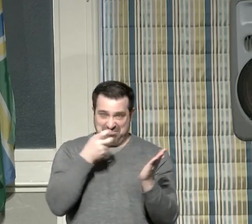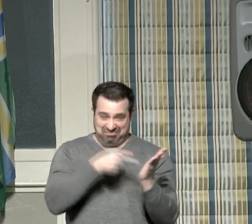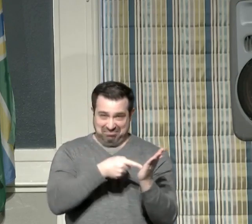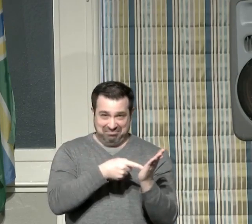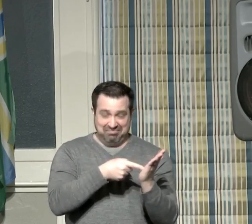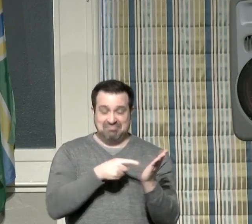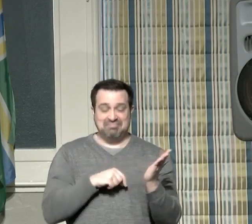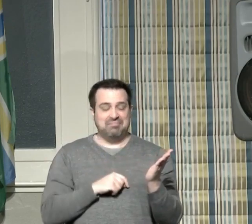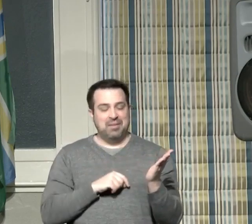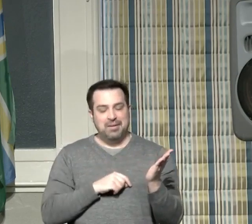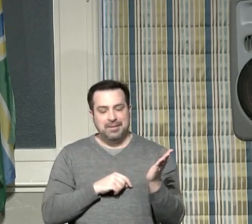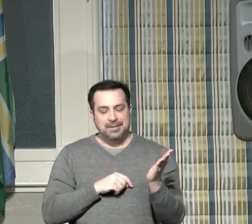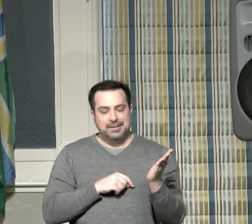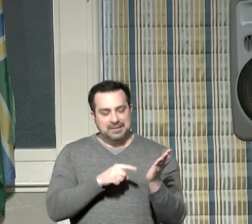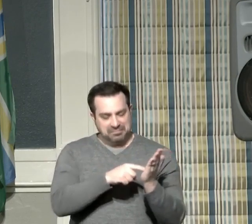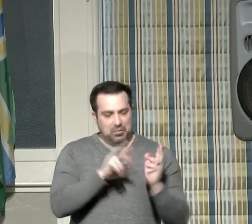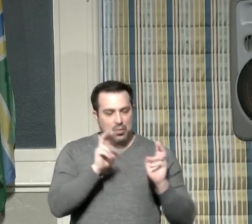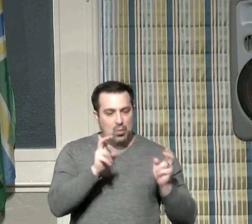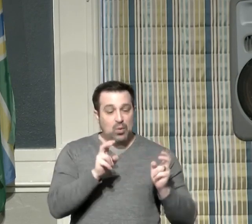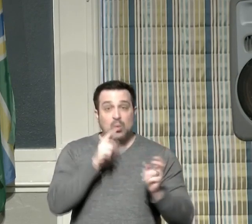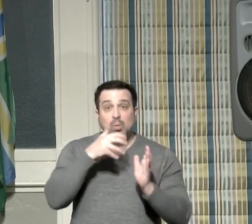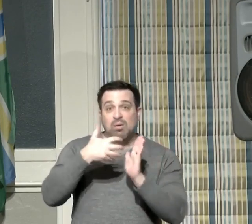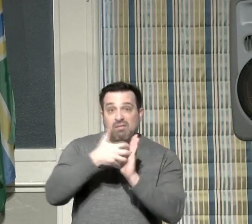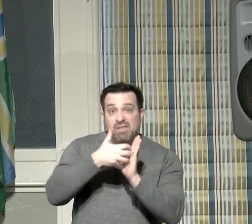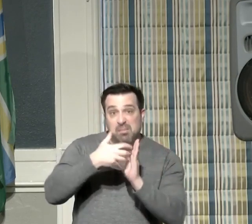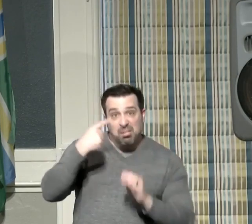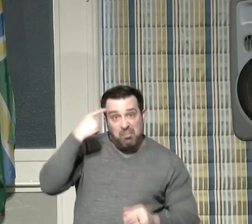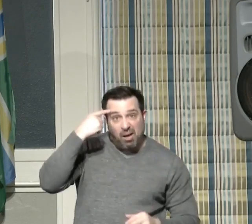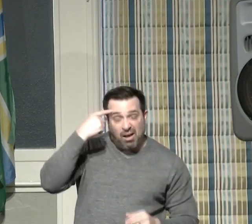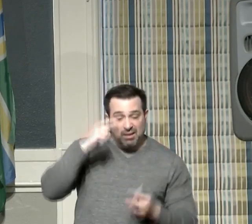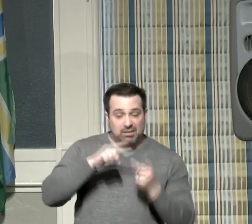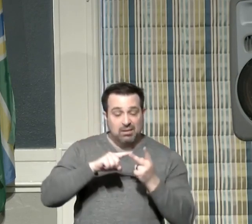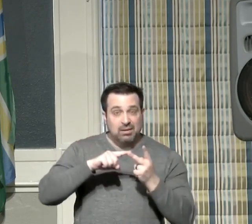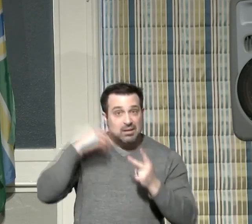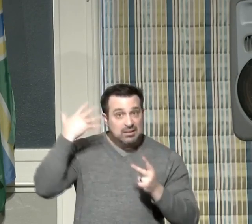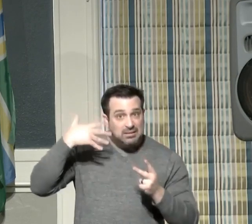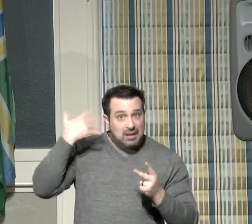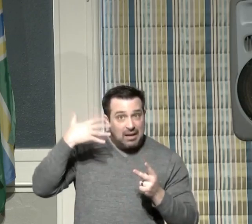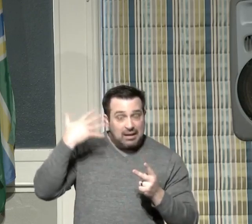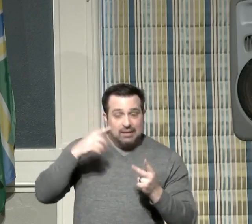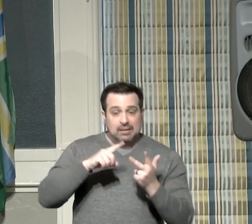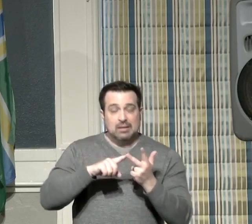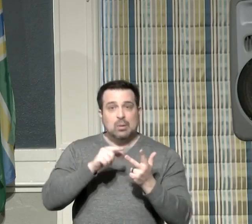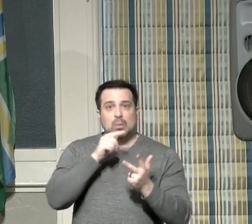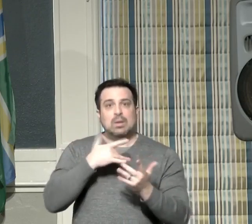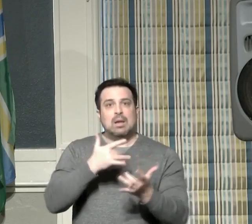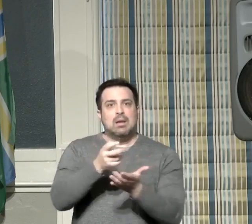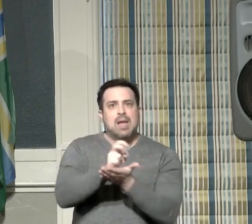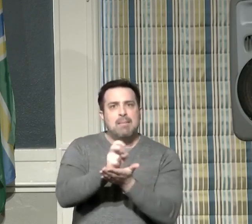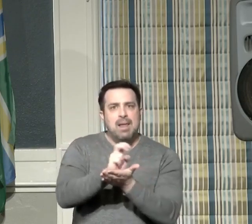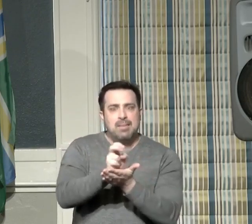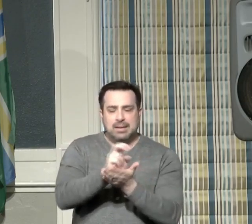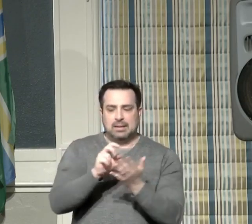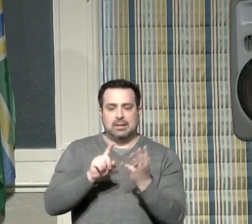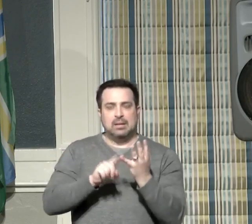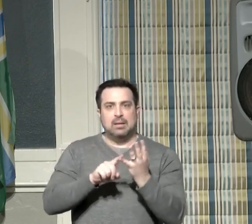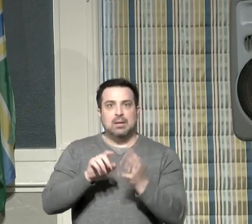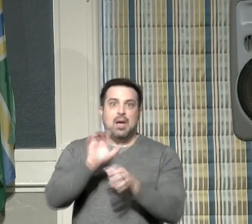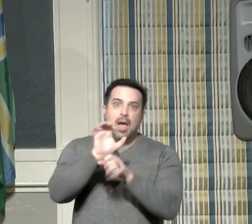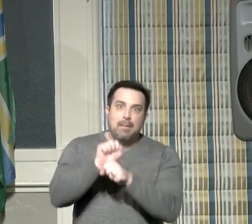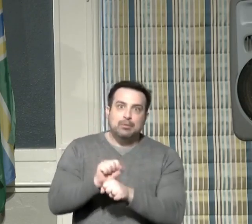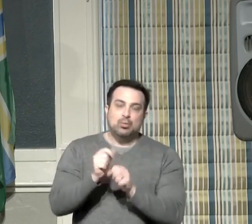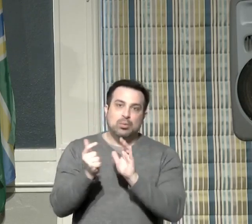Here, the quote, feeble-minded, insane, epileptics, habitual